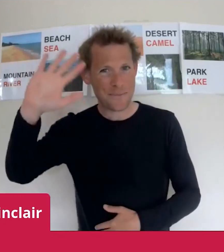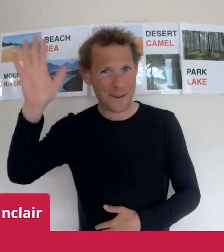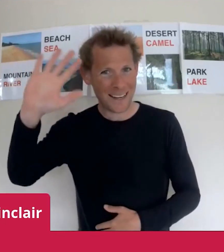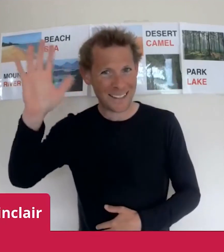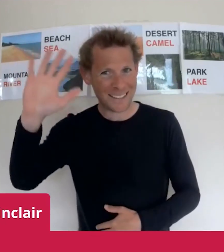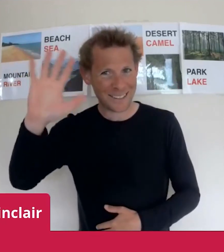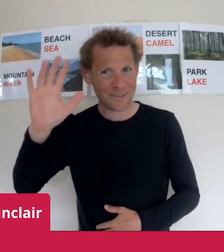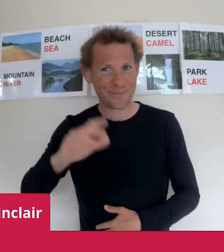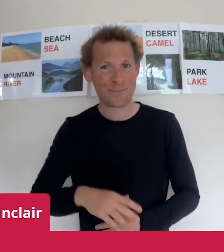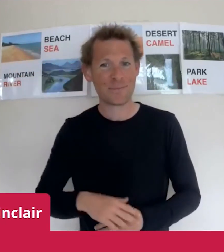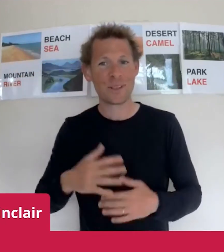Okay.